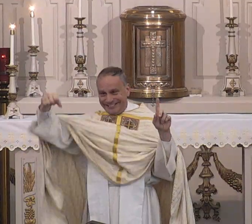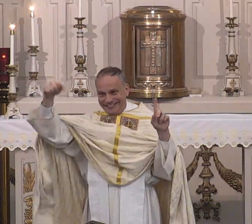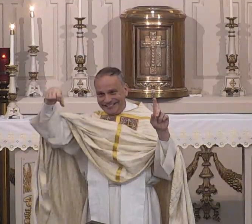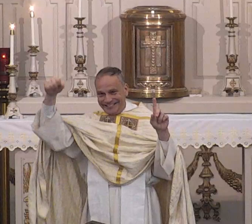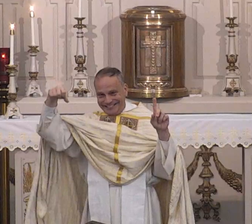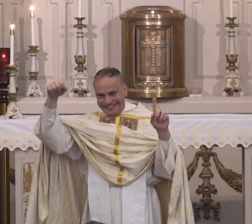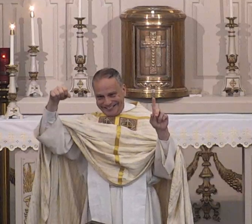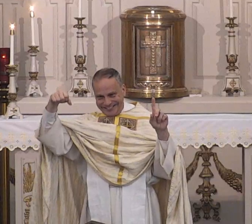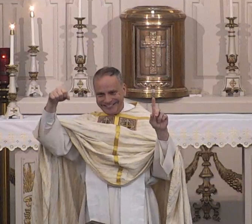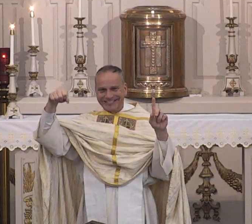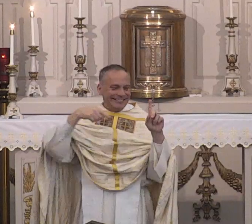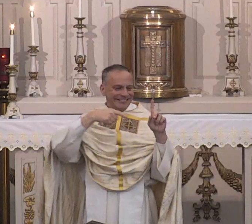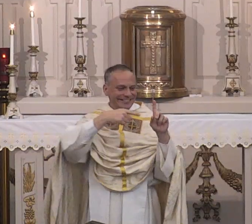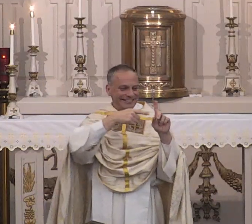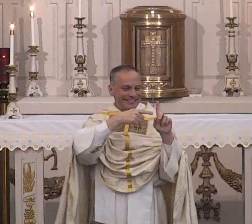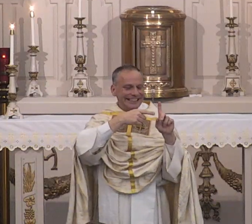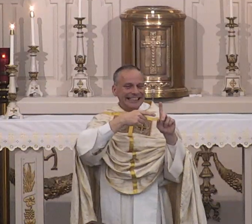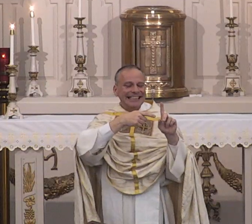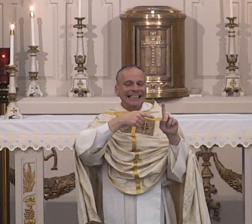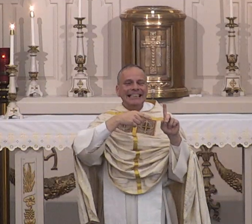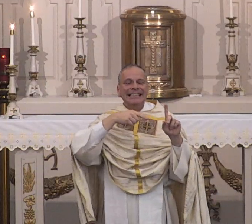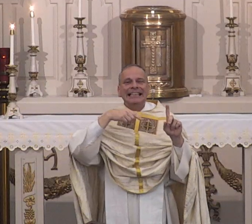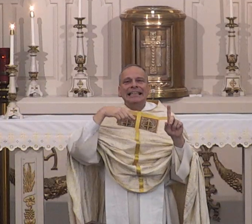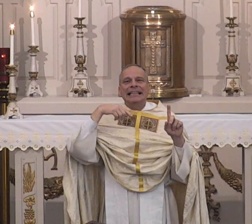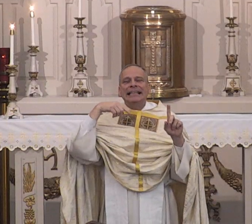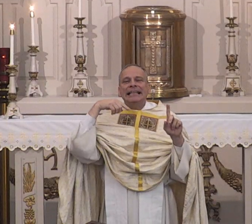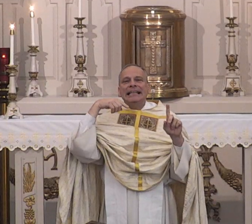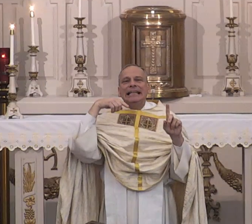Yes, yes, he is.